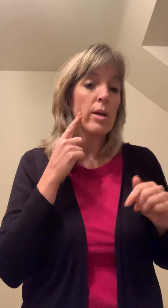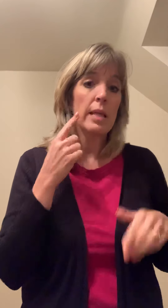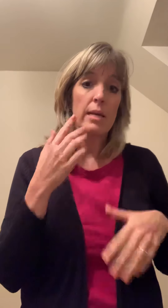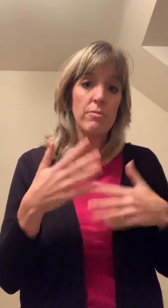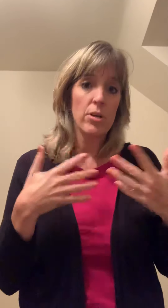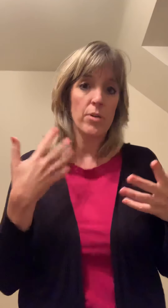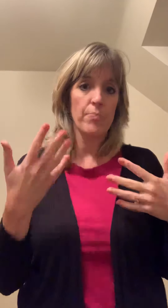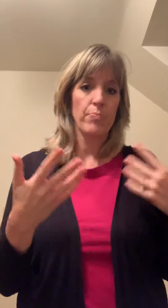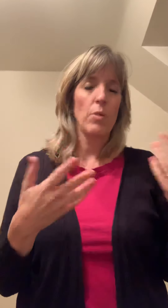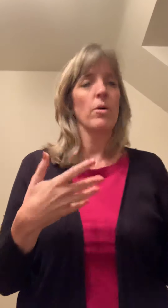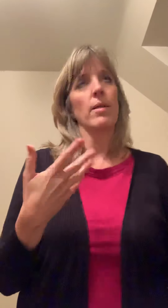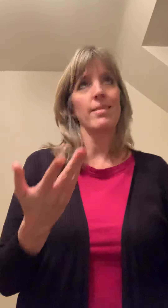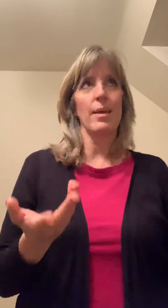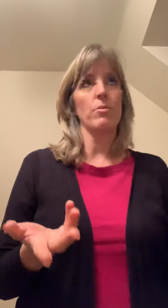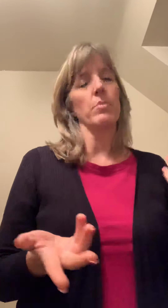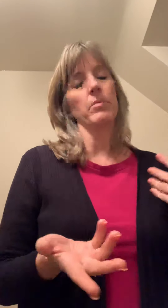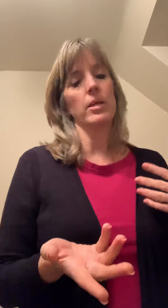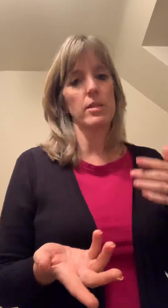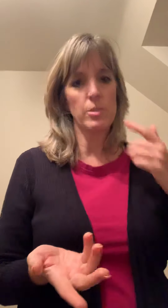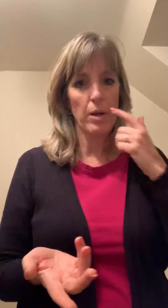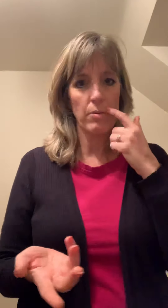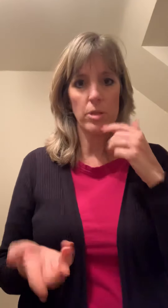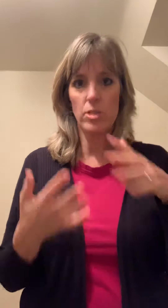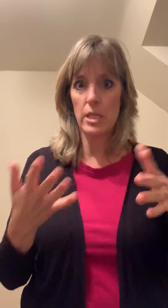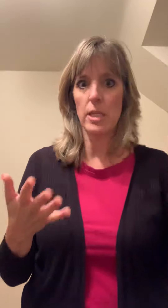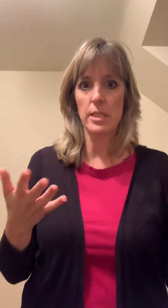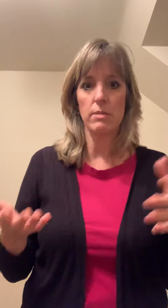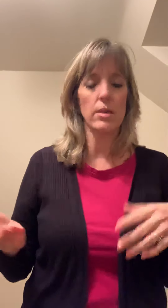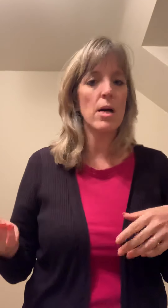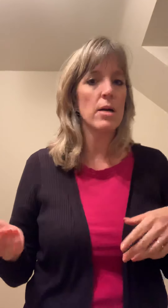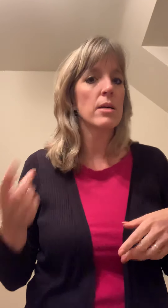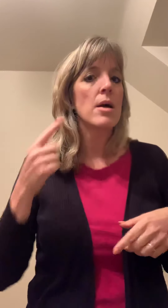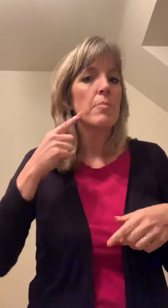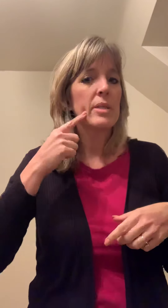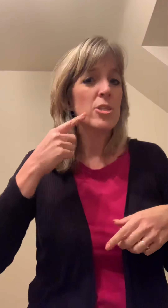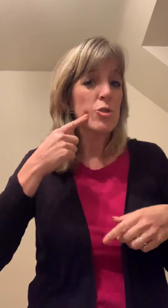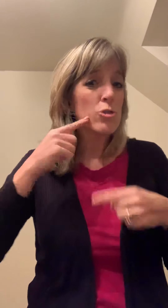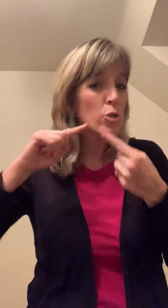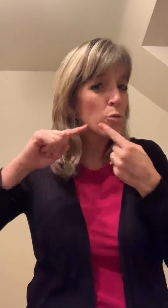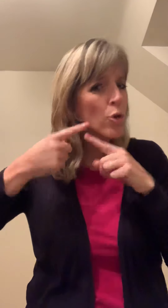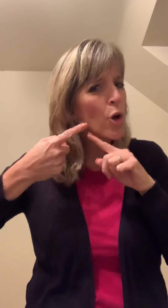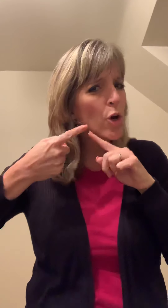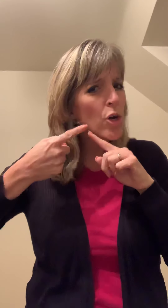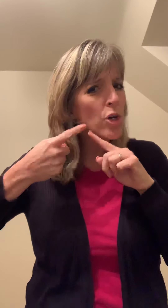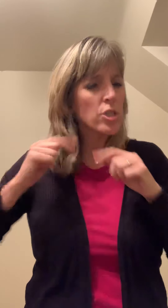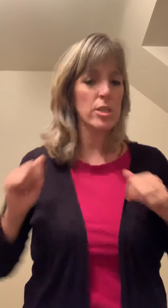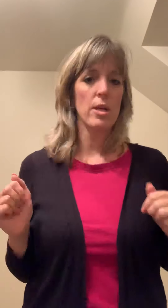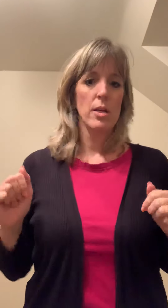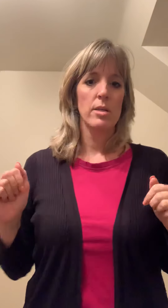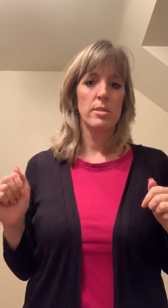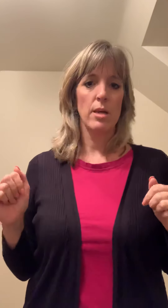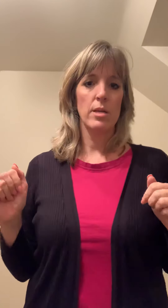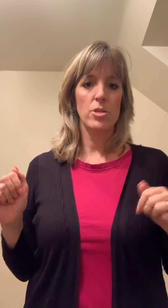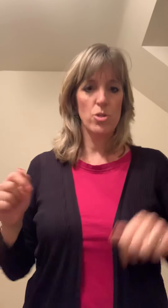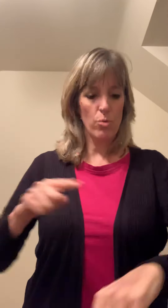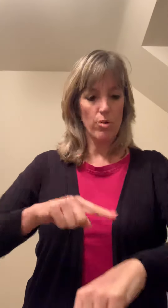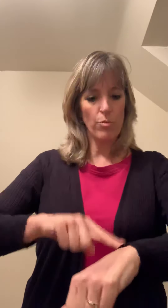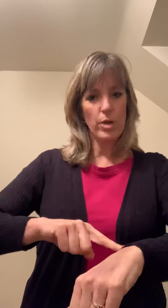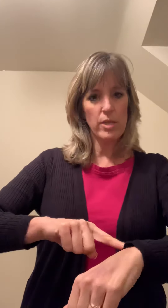like if they're, well, they wouldn't be able to get this probably when they're teething, it's a little young, but does your tooth hurt? Does your wrist,